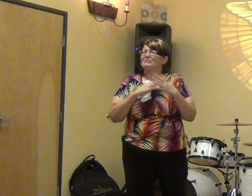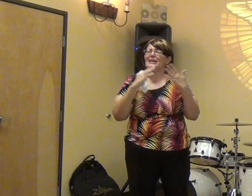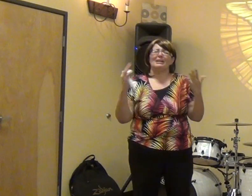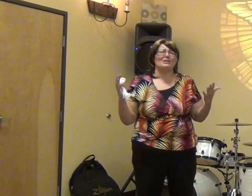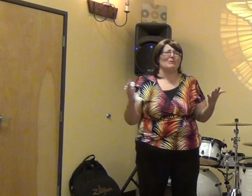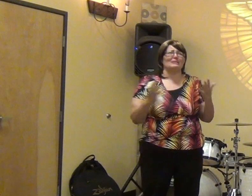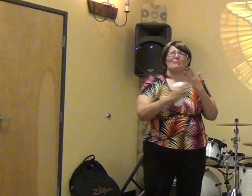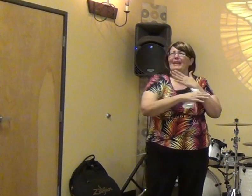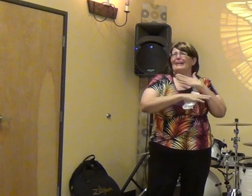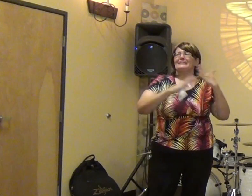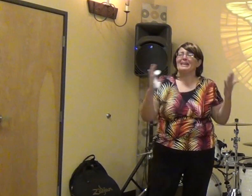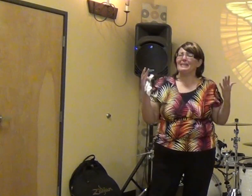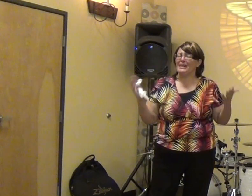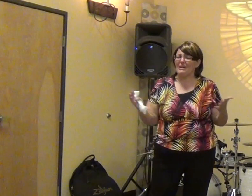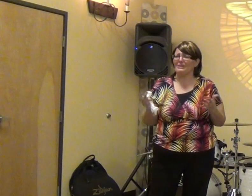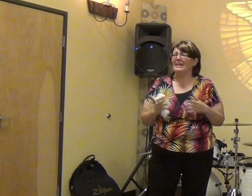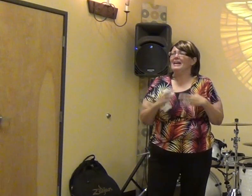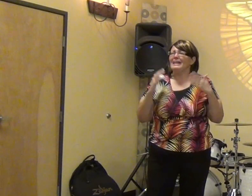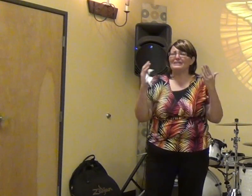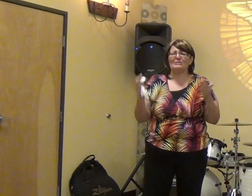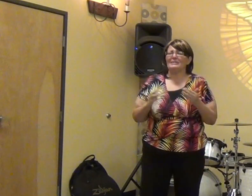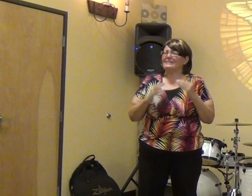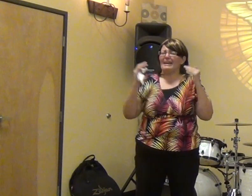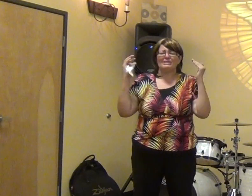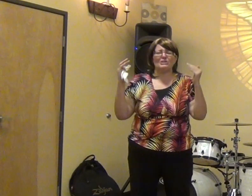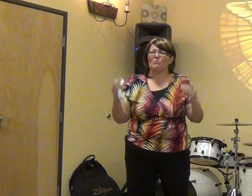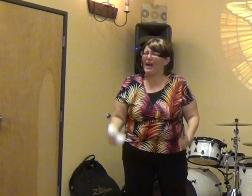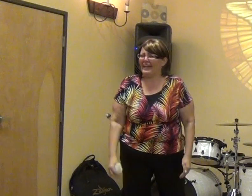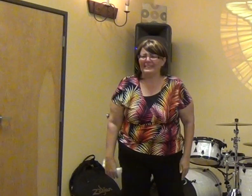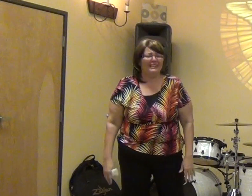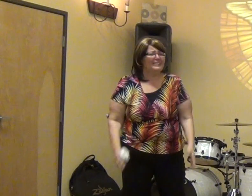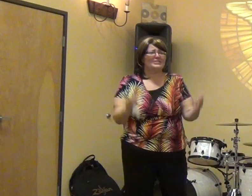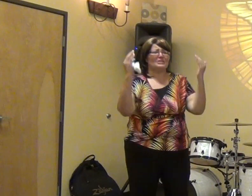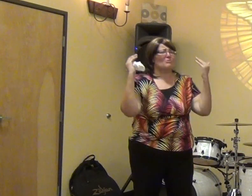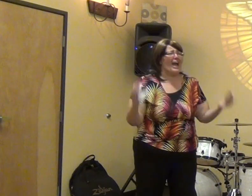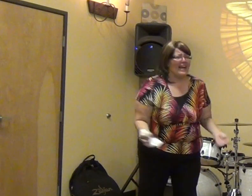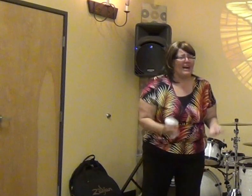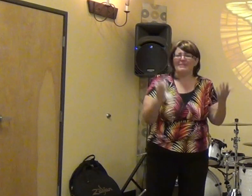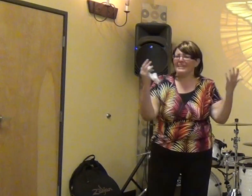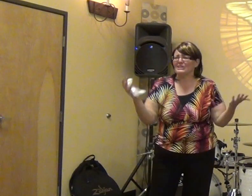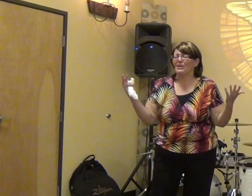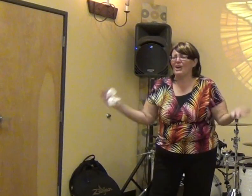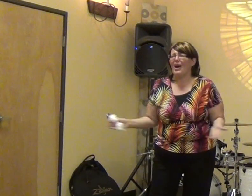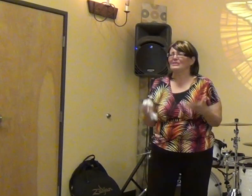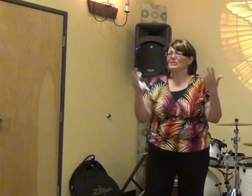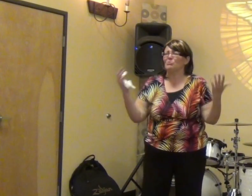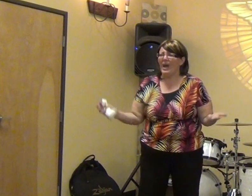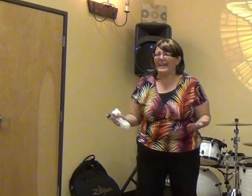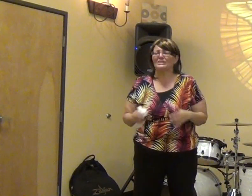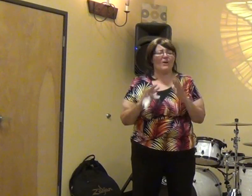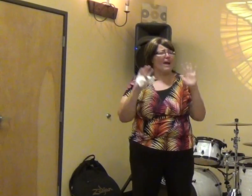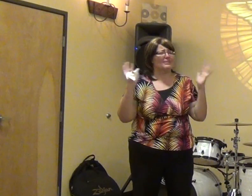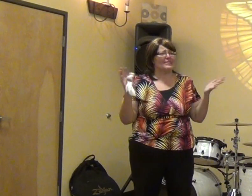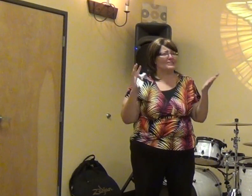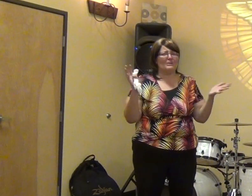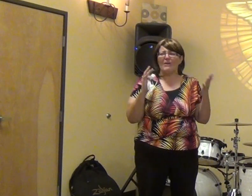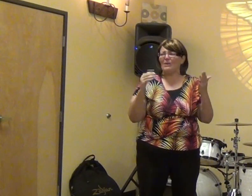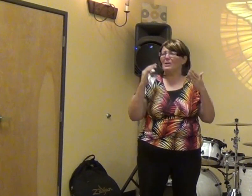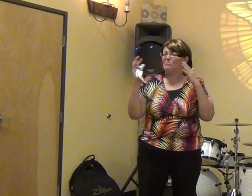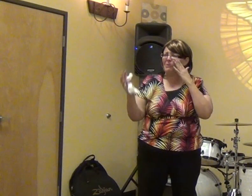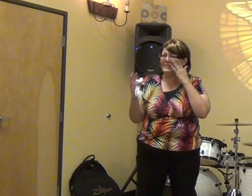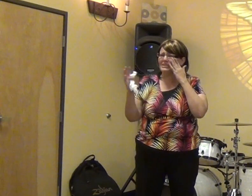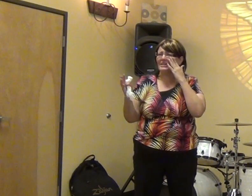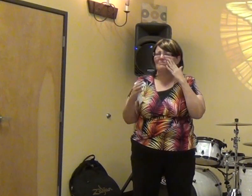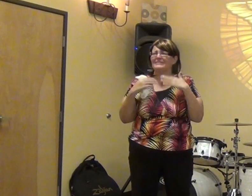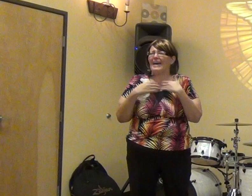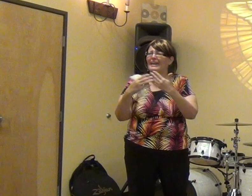car. But I'm telling you, it's been like 10 years. He's just been saying, just wait. I'm going to get you a car. Just wait. So I was just, you know, I don't